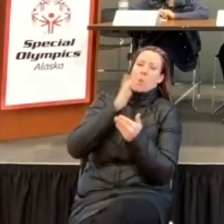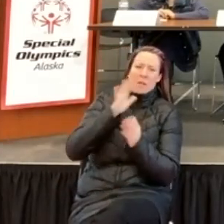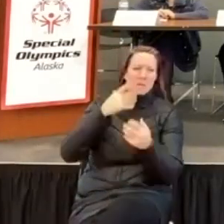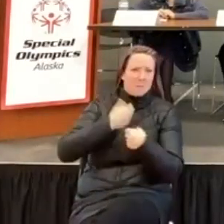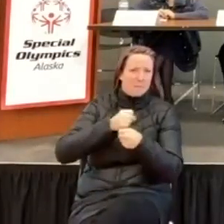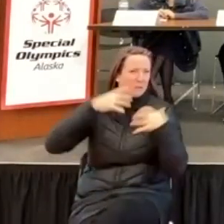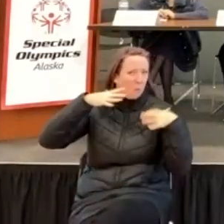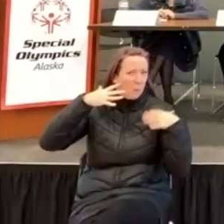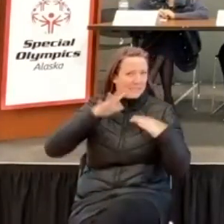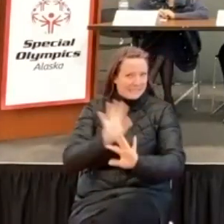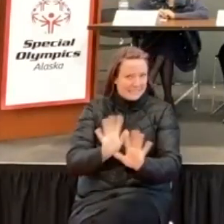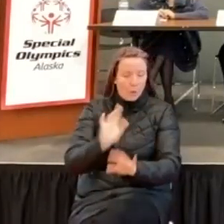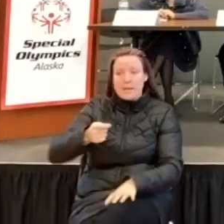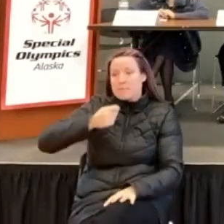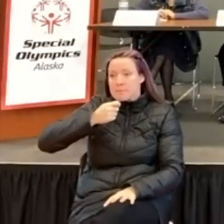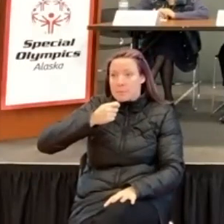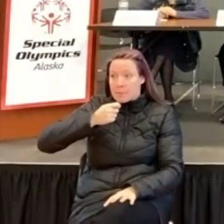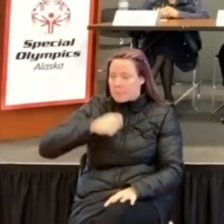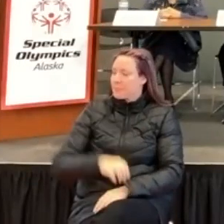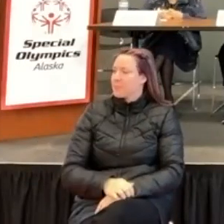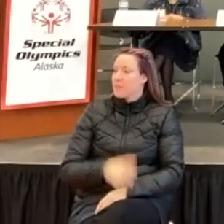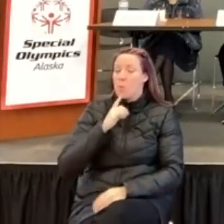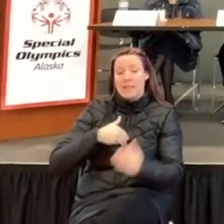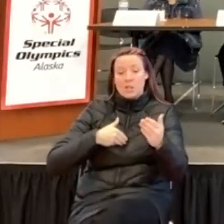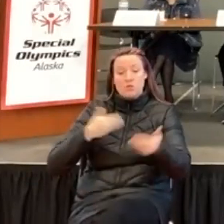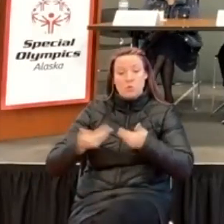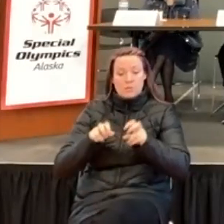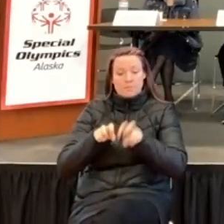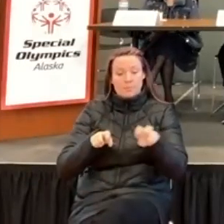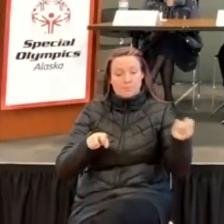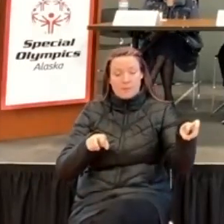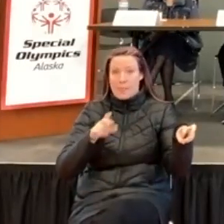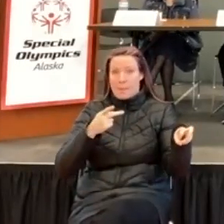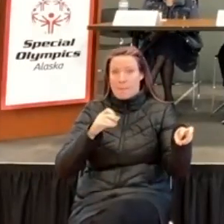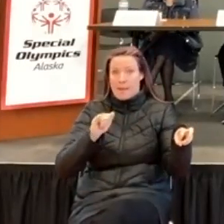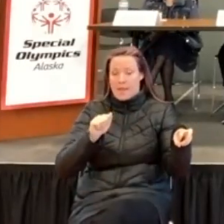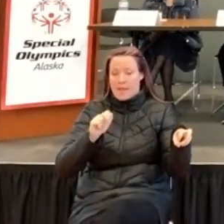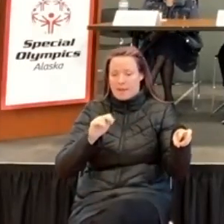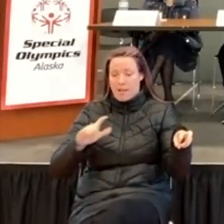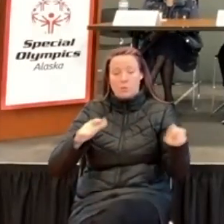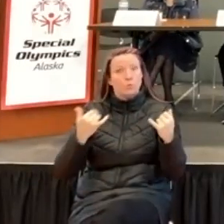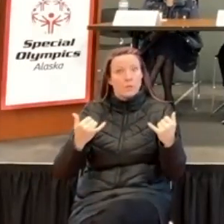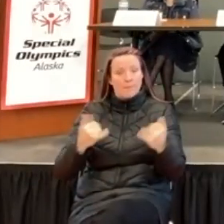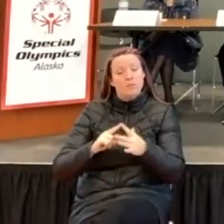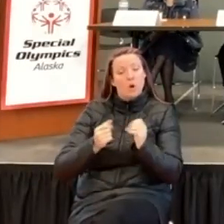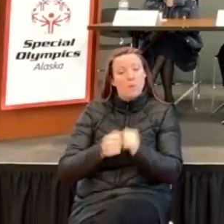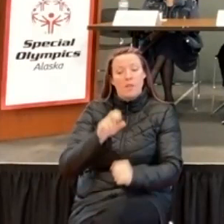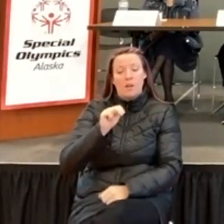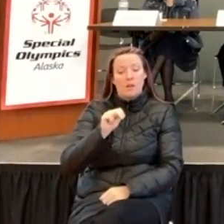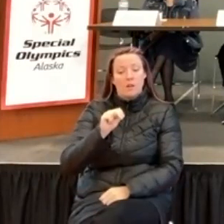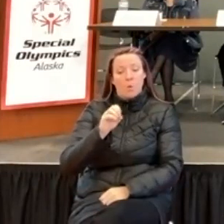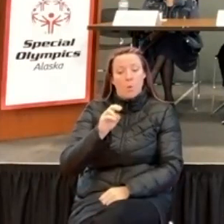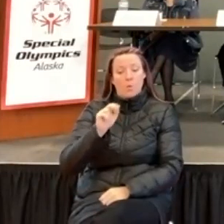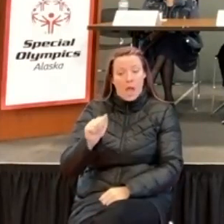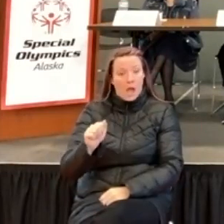funky noises. So we will go ahead and introduce our fabulous panelists today. We're going to start with Nona here to